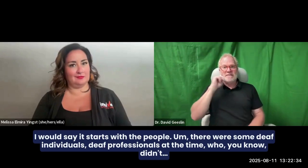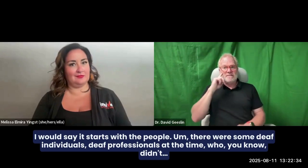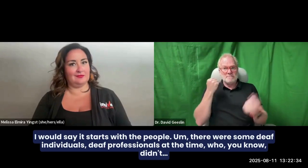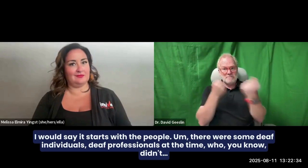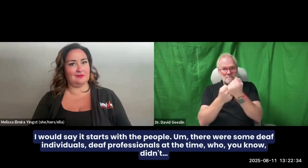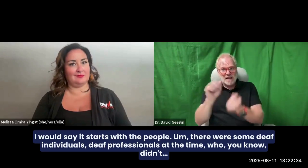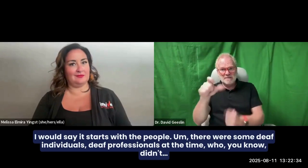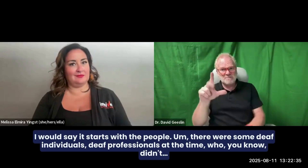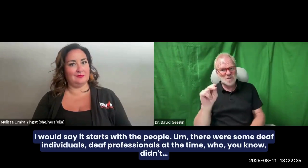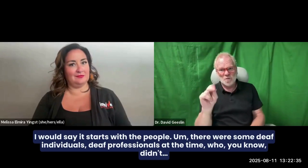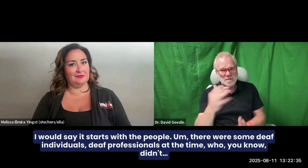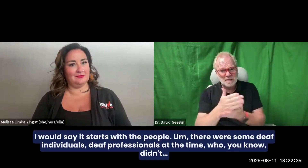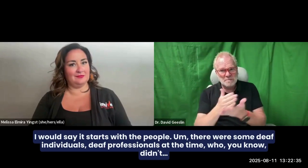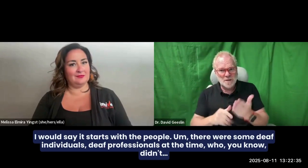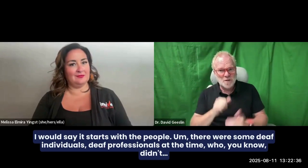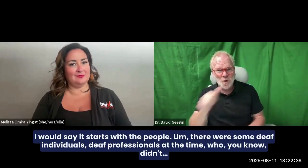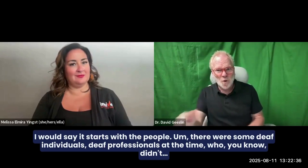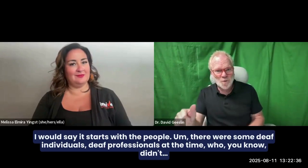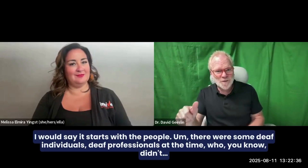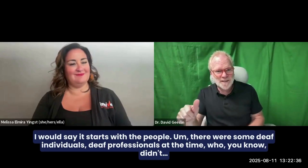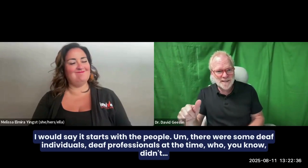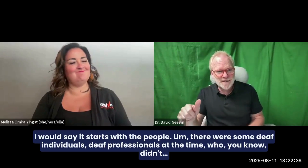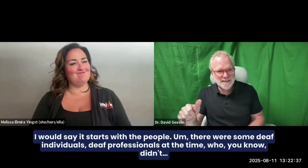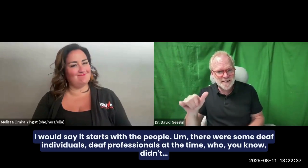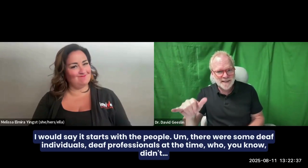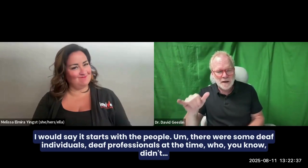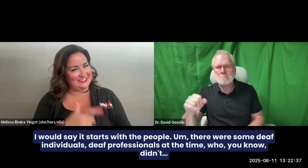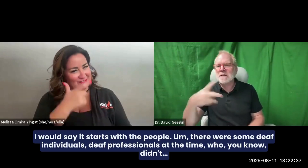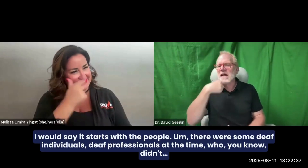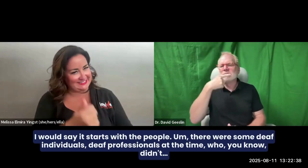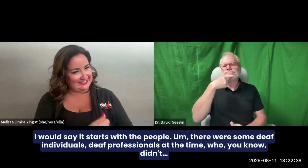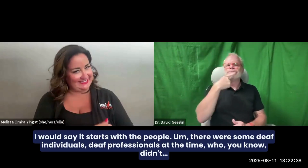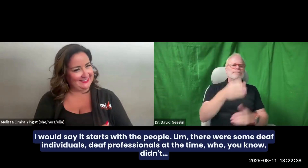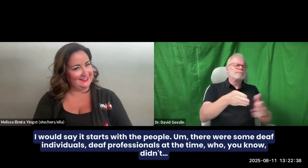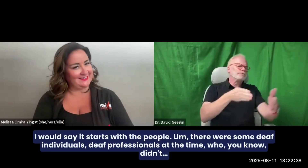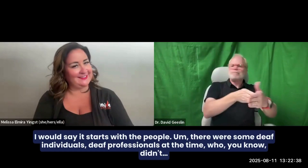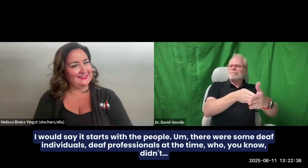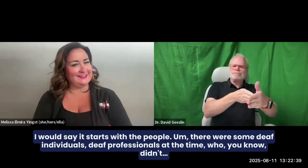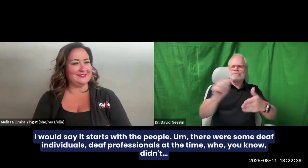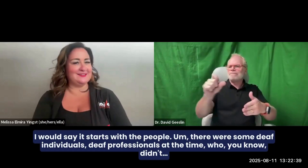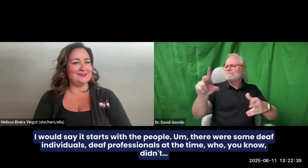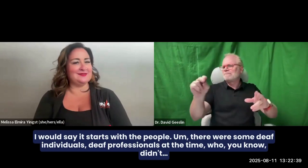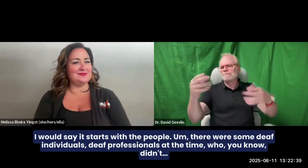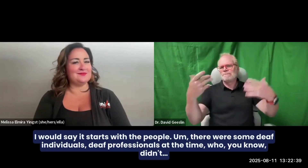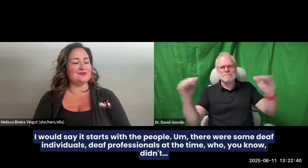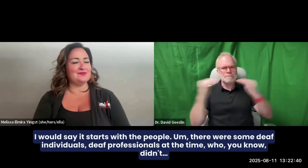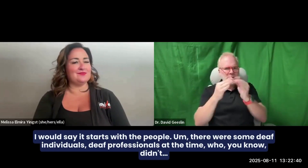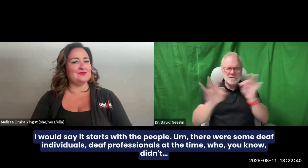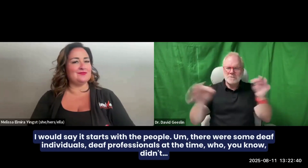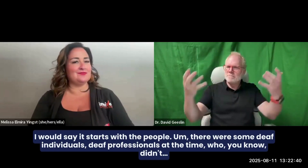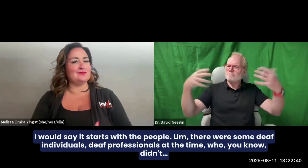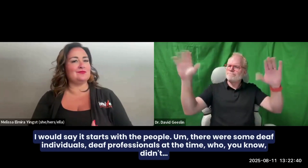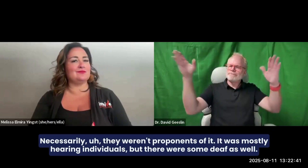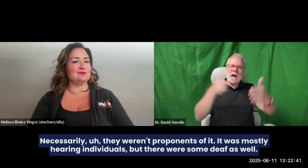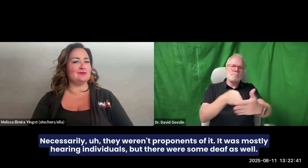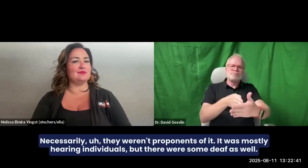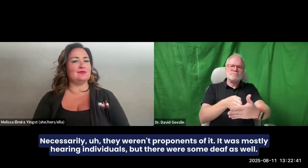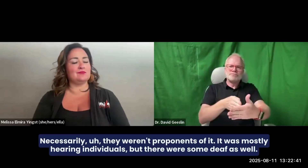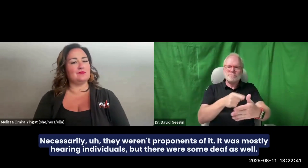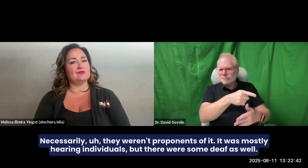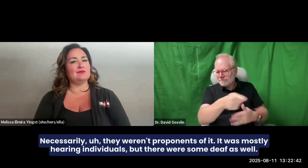I would say it starts with the people. There were some deaf individuals, deaf professionals at the time who,